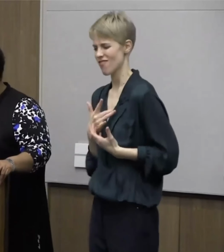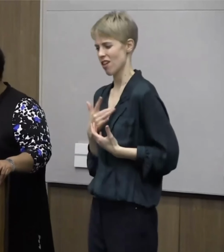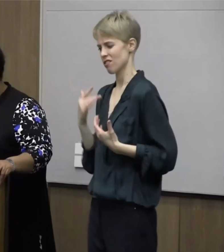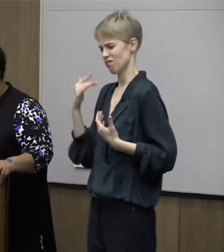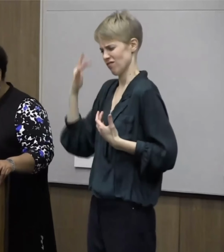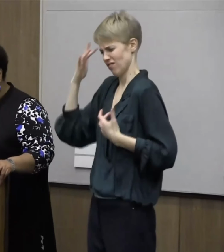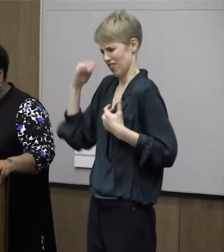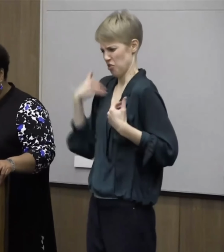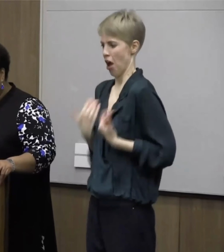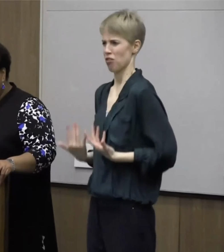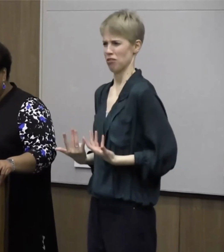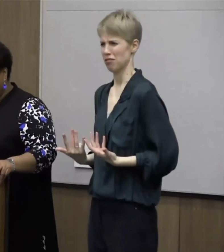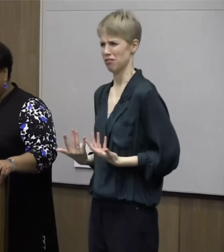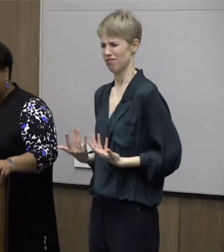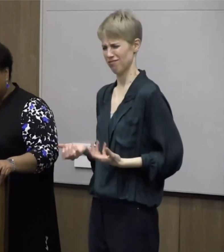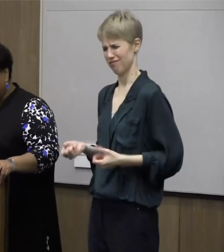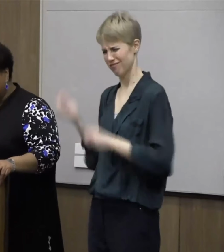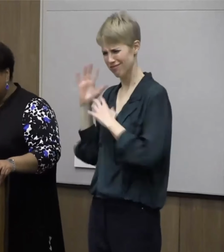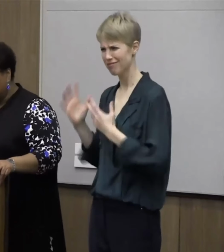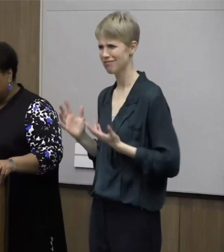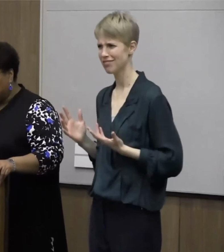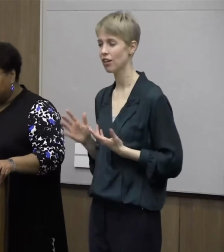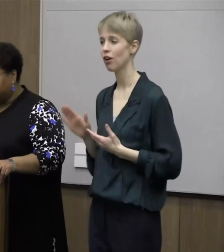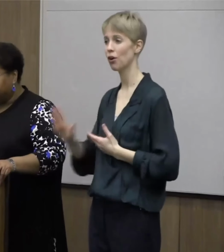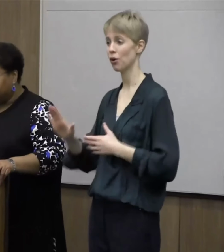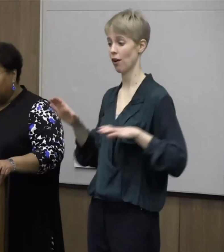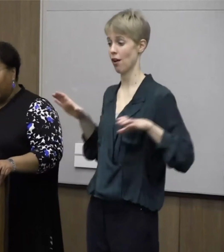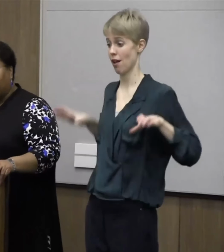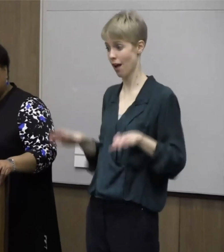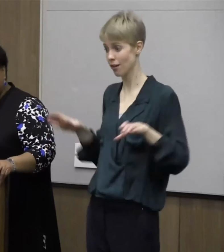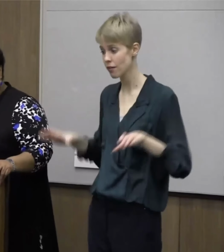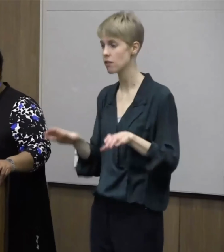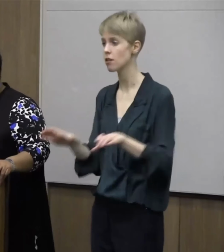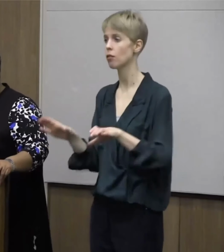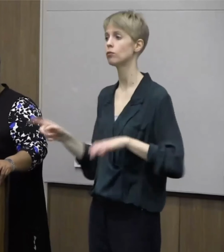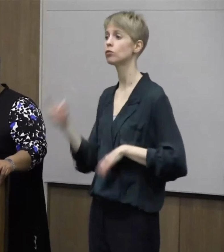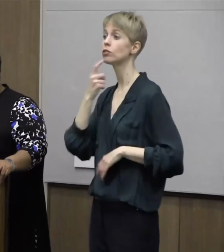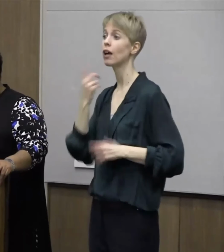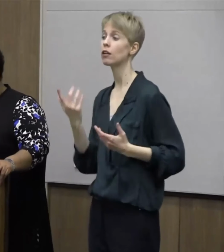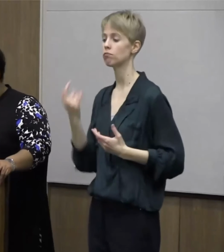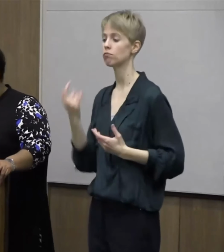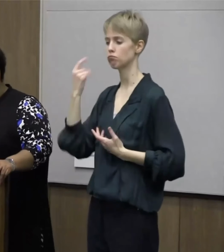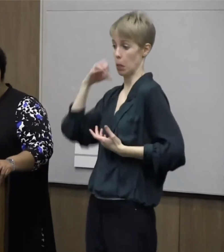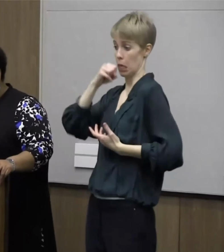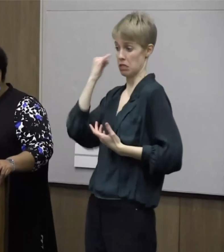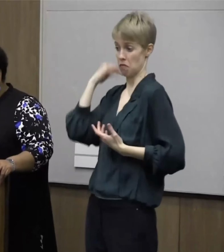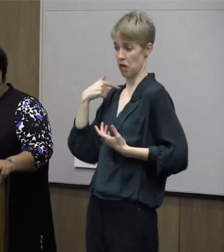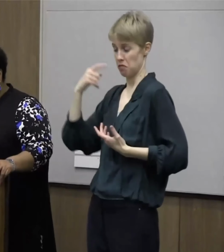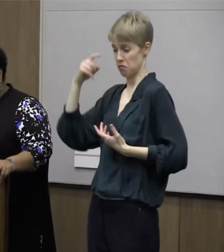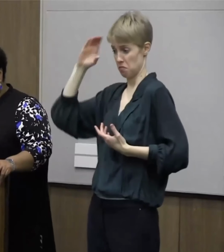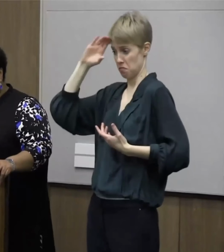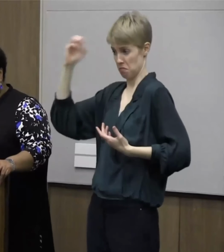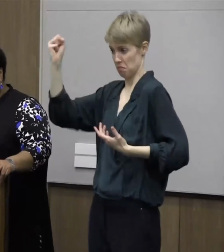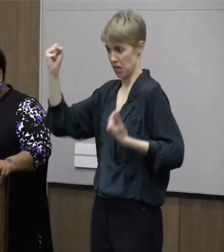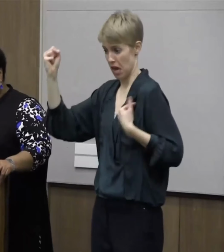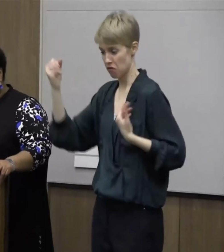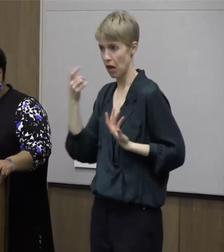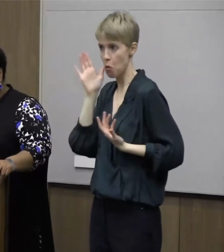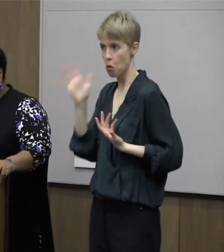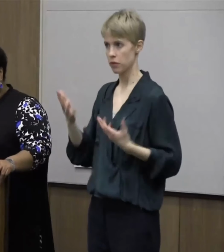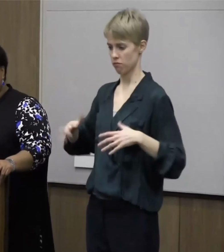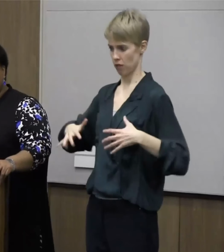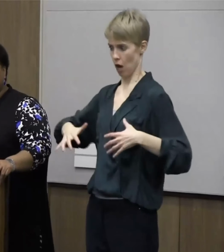and tired." Of her activism, she said, "I guess if I'd had any sense, I'd have been a little